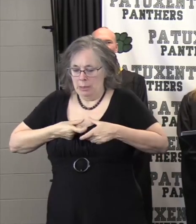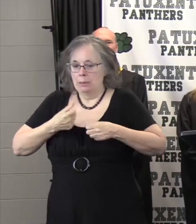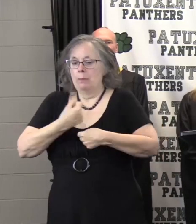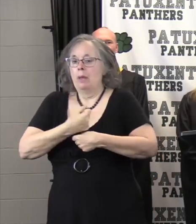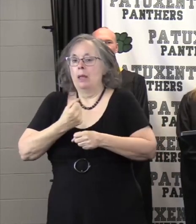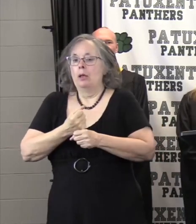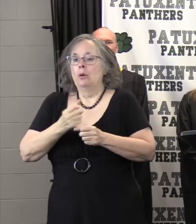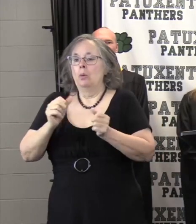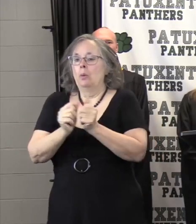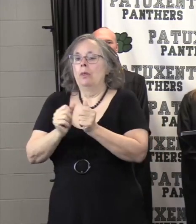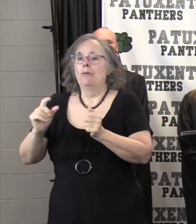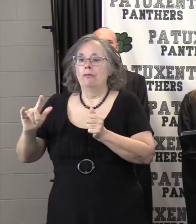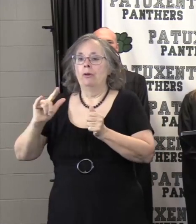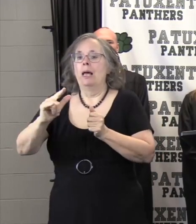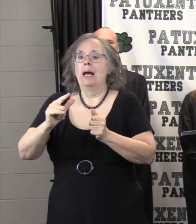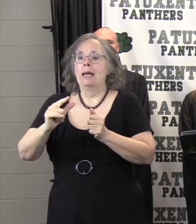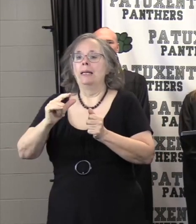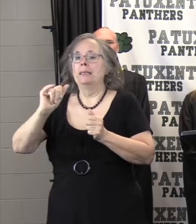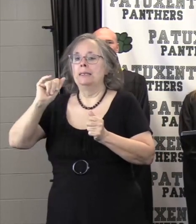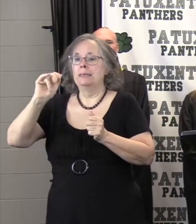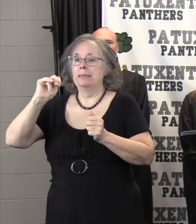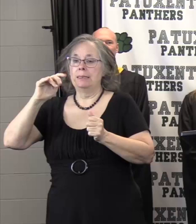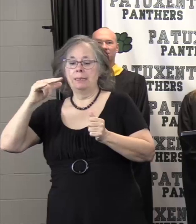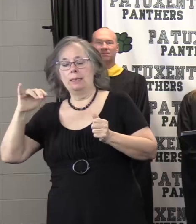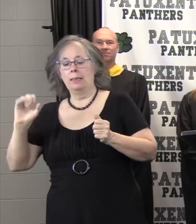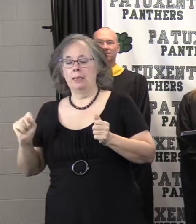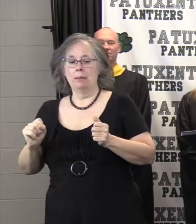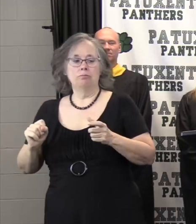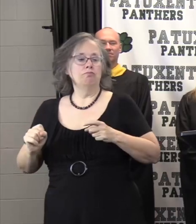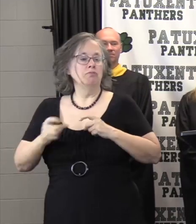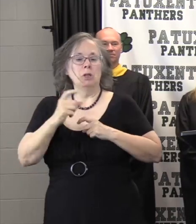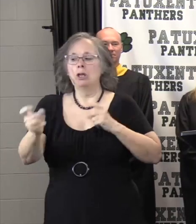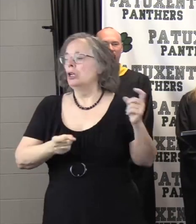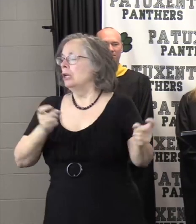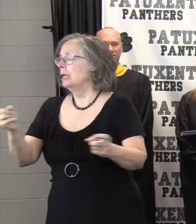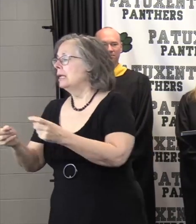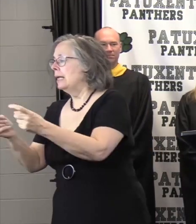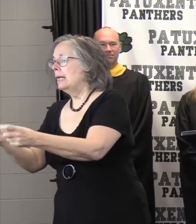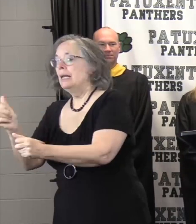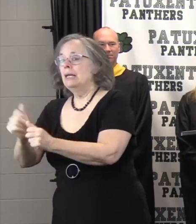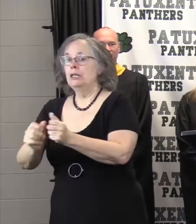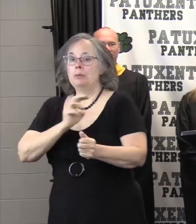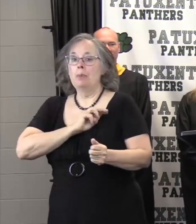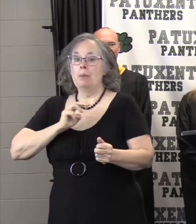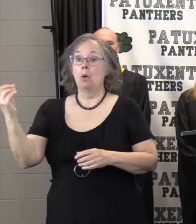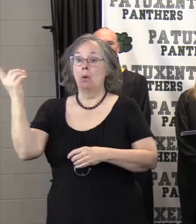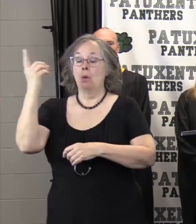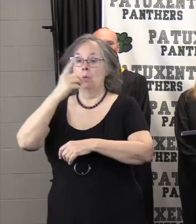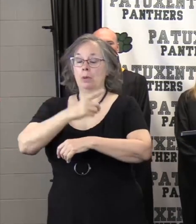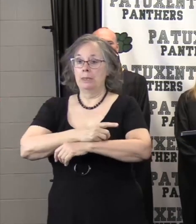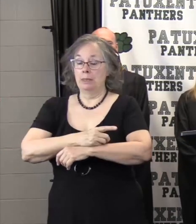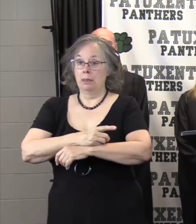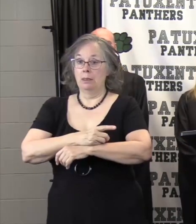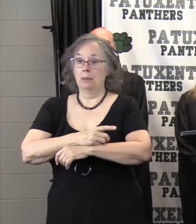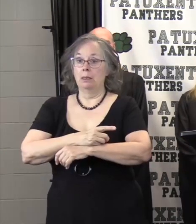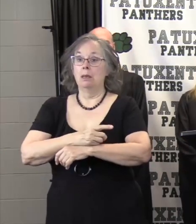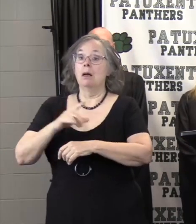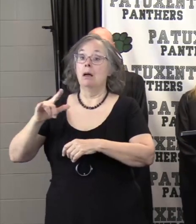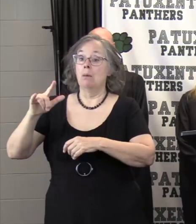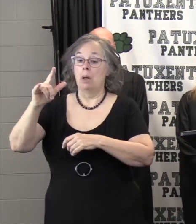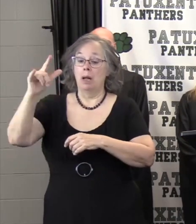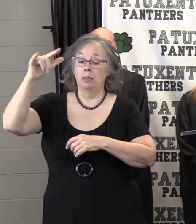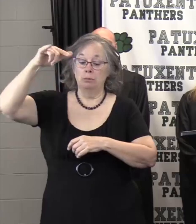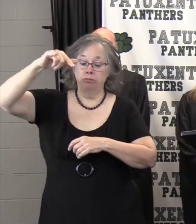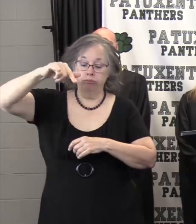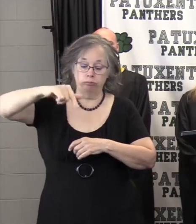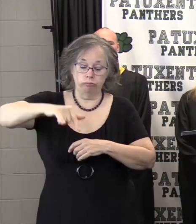them. He presented the coins to each member of his squadron before they departed on missions over Europe. One day, a pilot went down